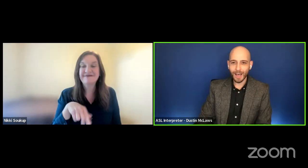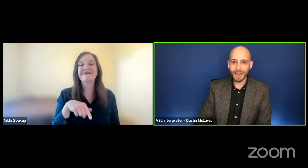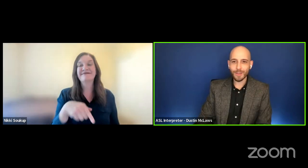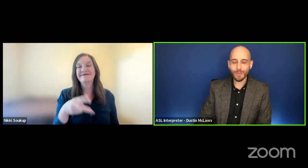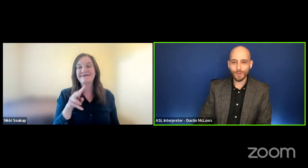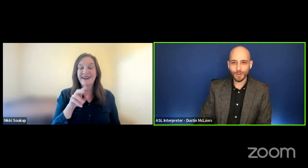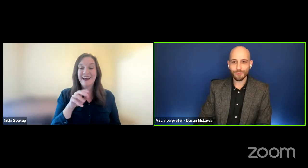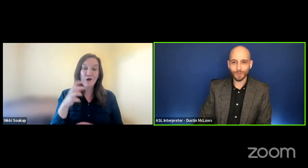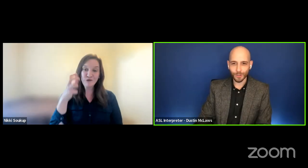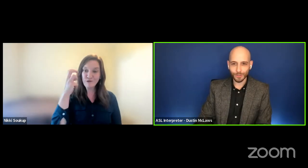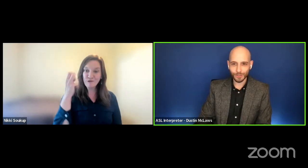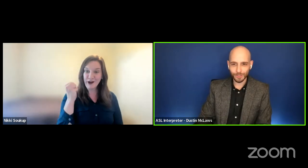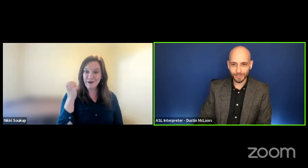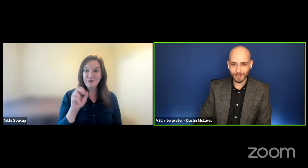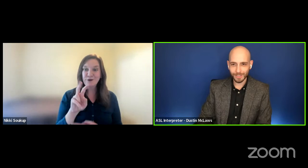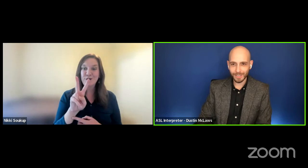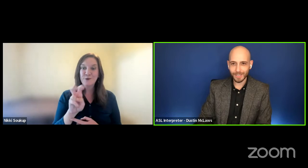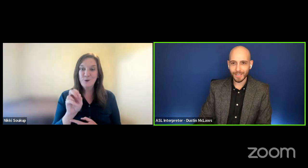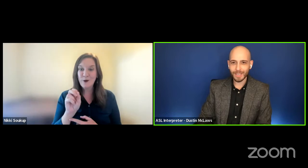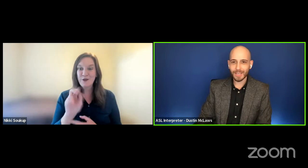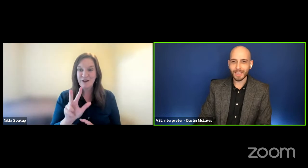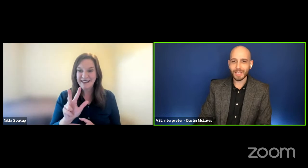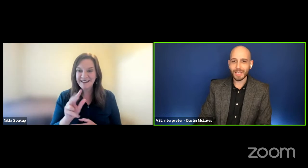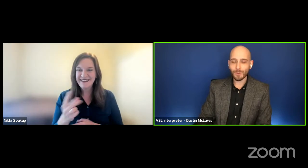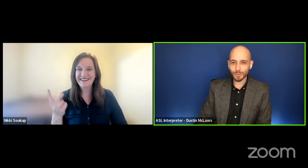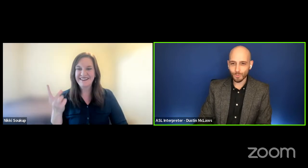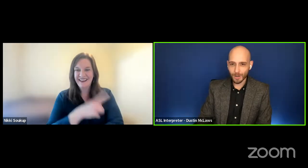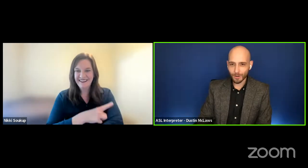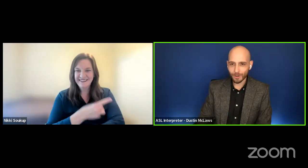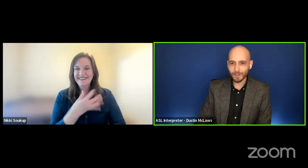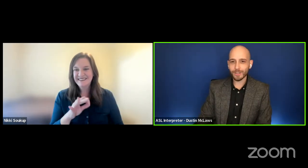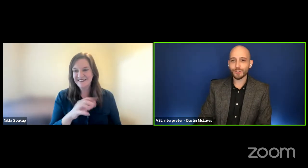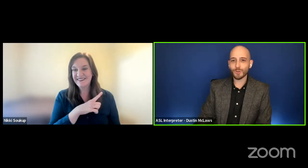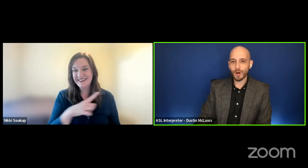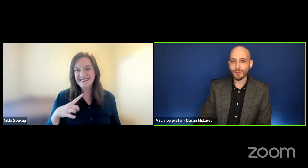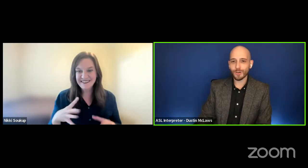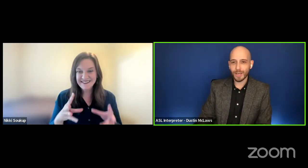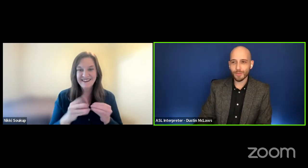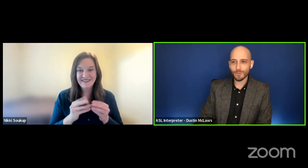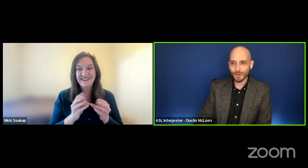on July 31st. It was a record